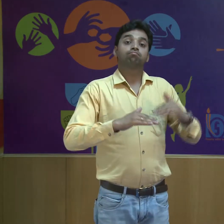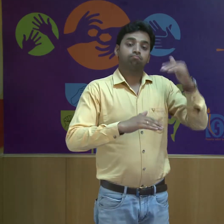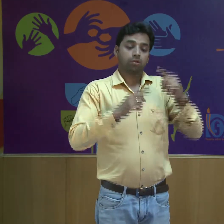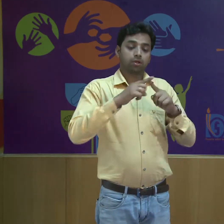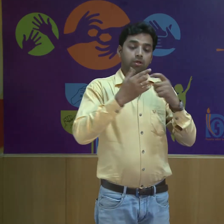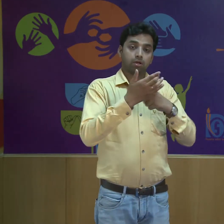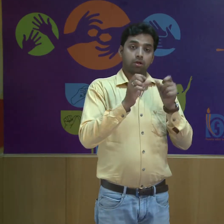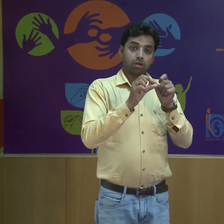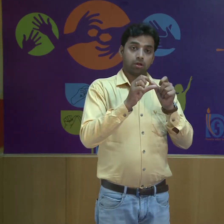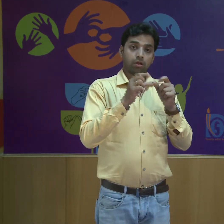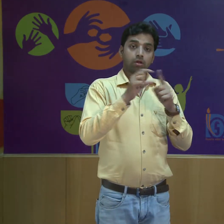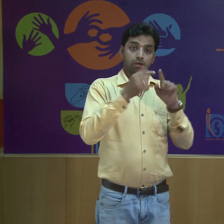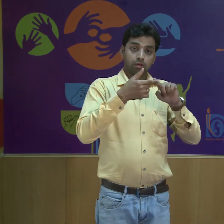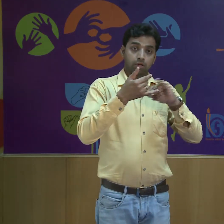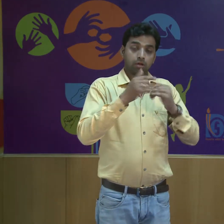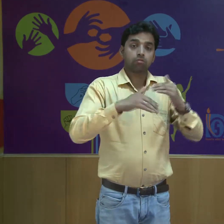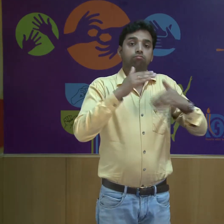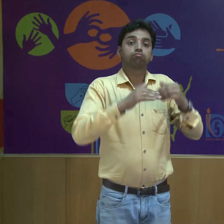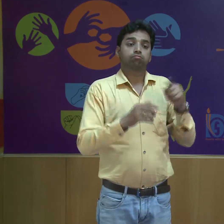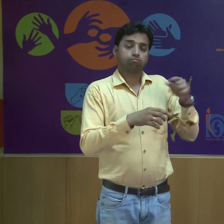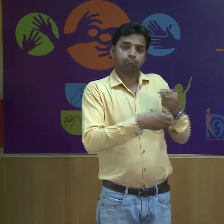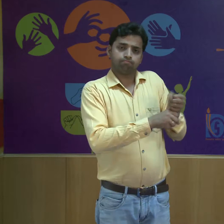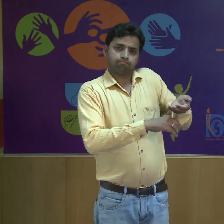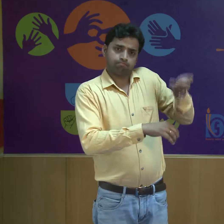Rise in trade led to the rise of Shrenis